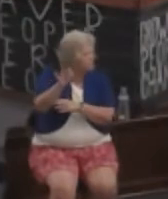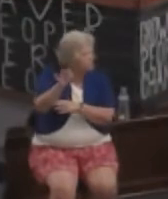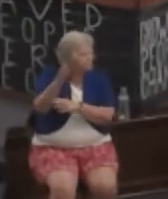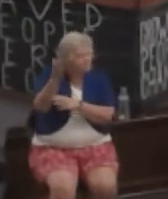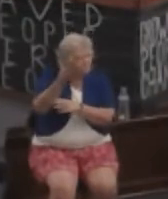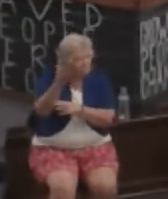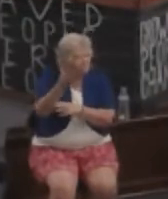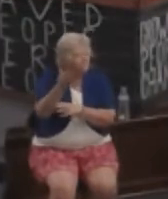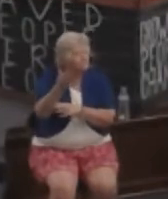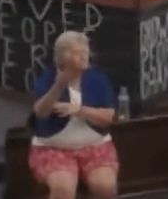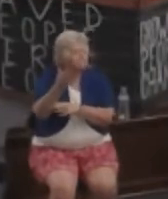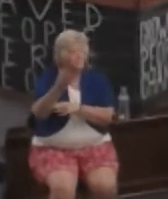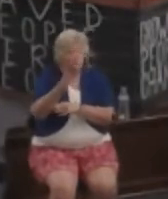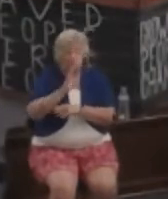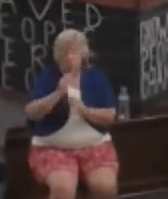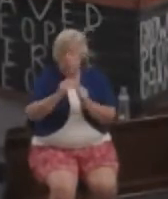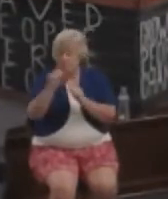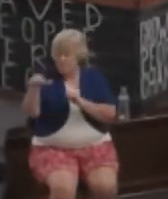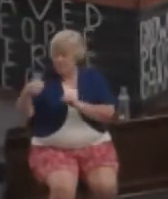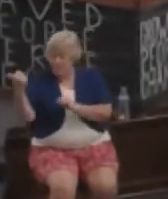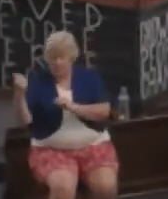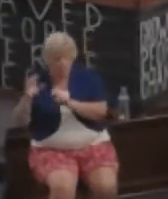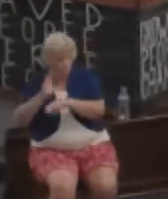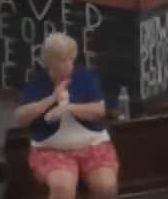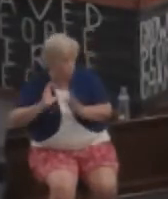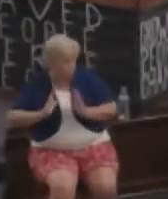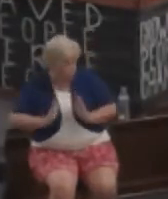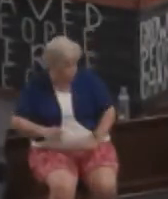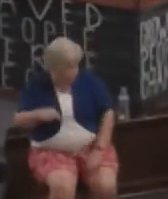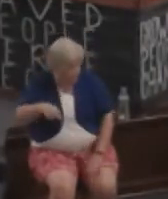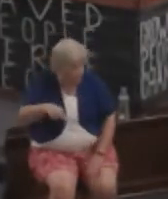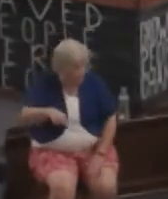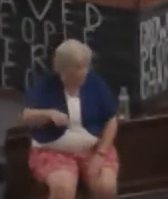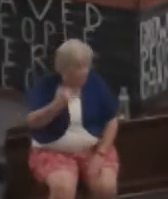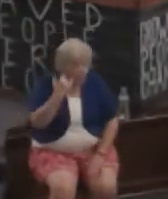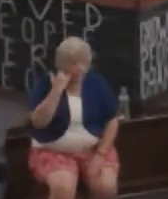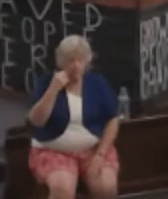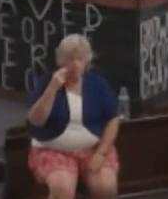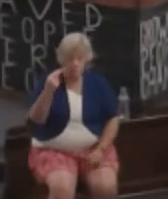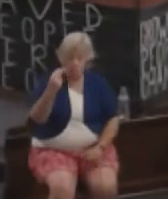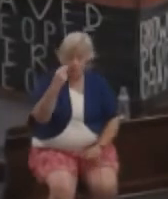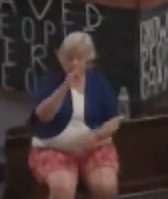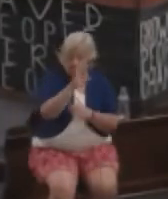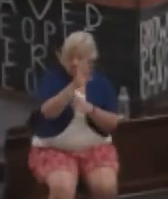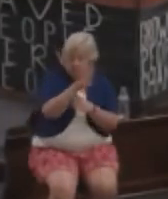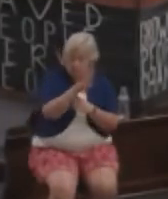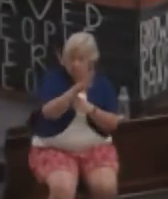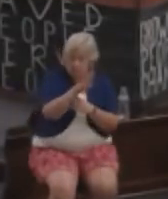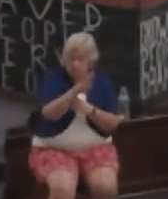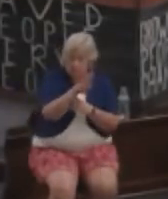to another mature Christian. If you're watching on Facebook, message.